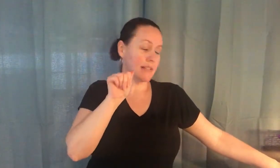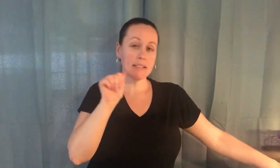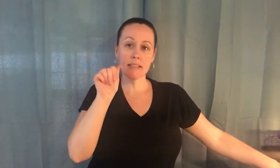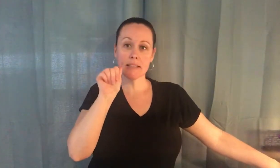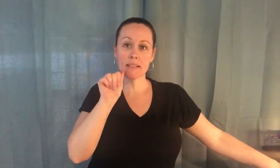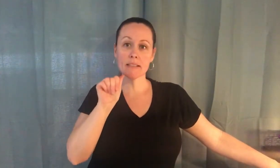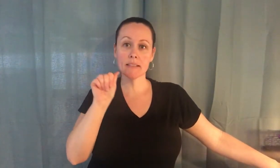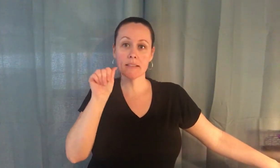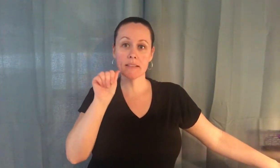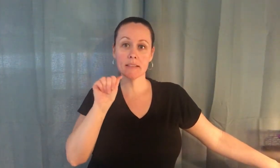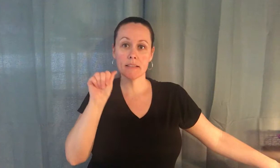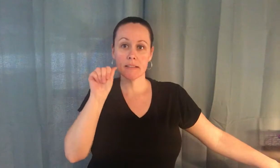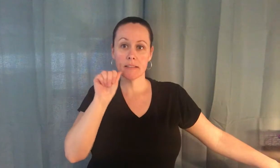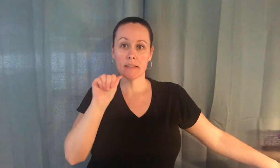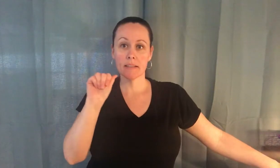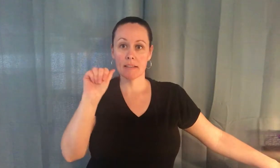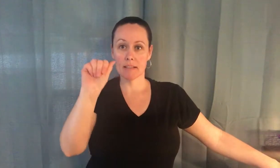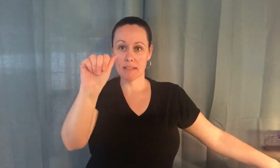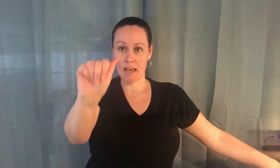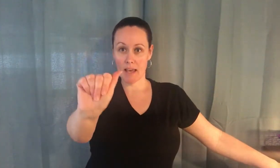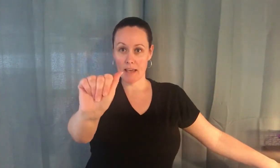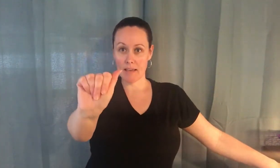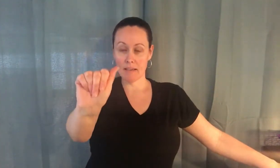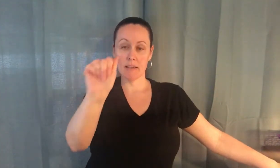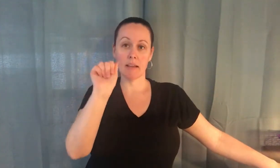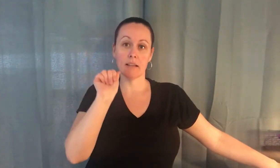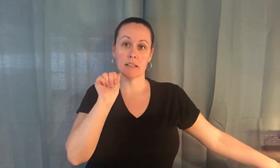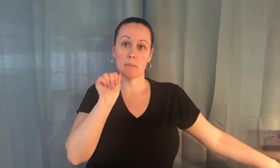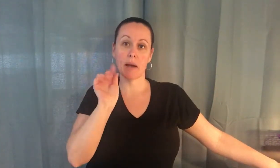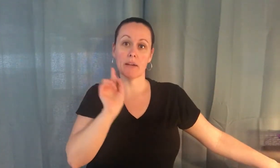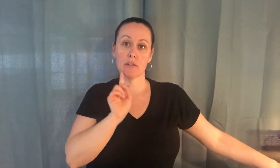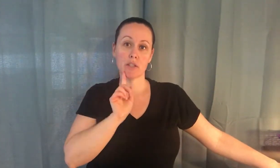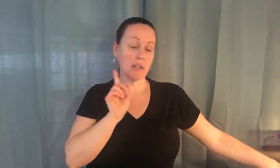Aunt is A, and it's by your chin.